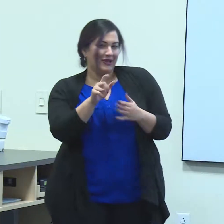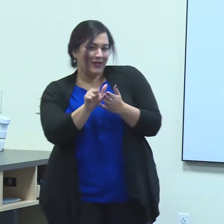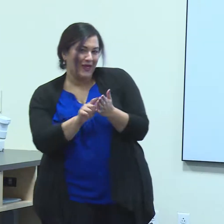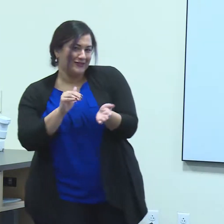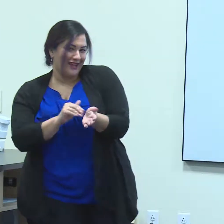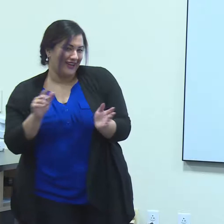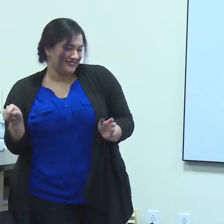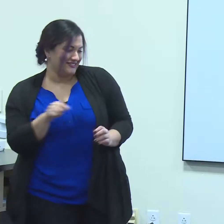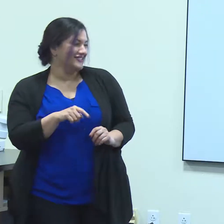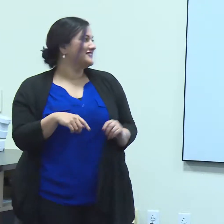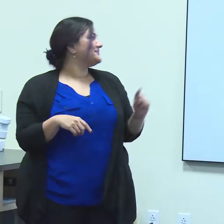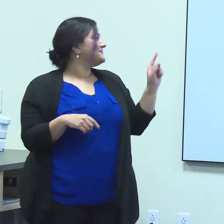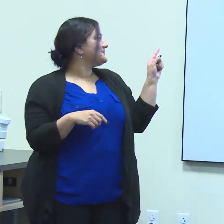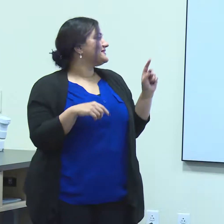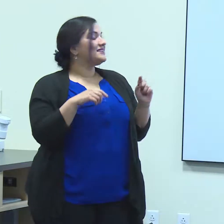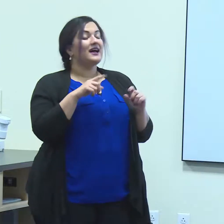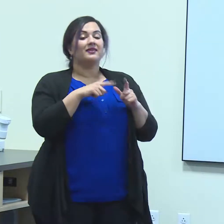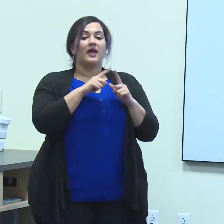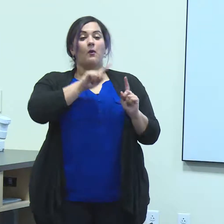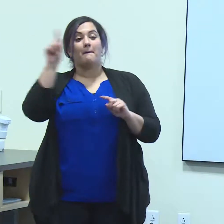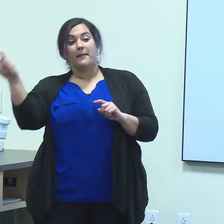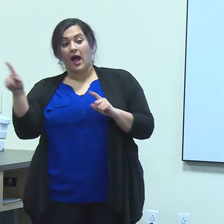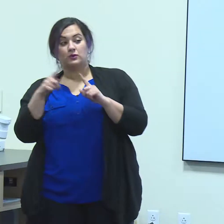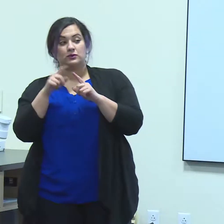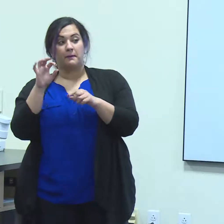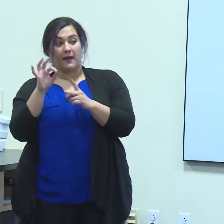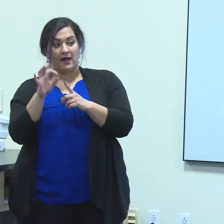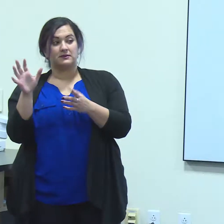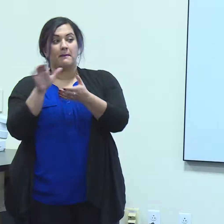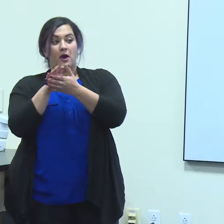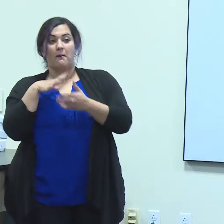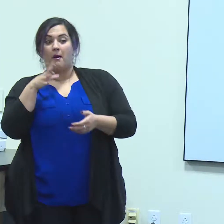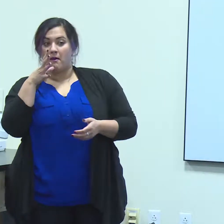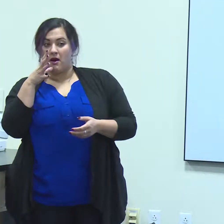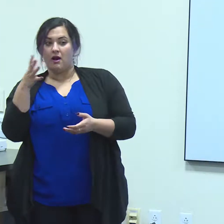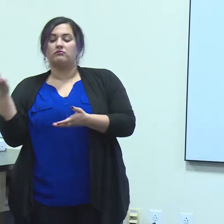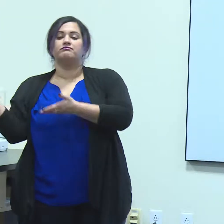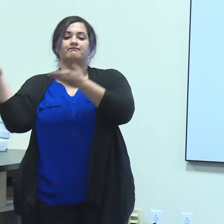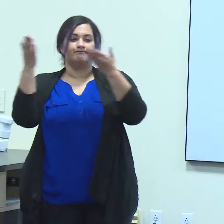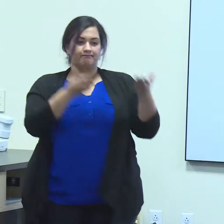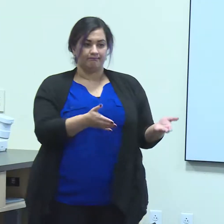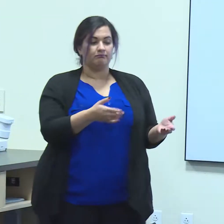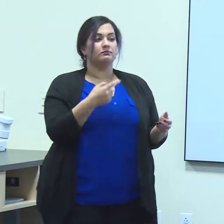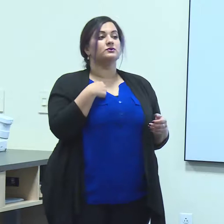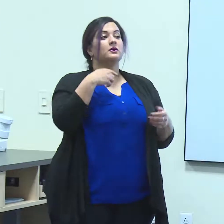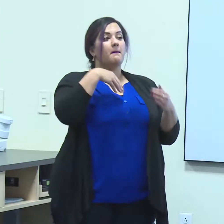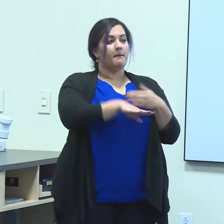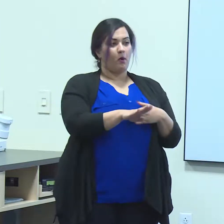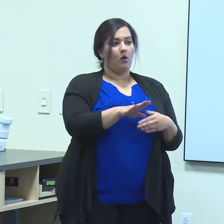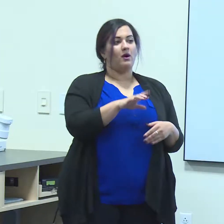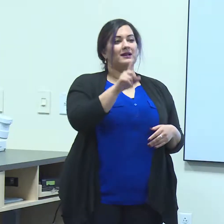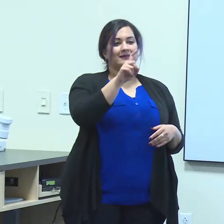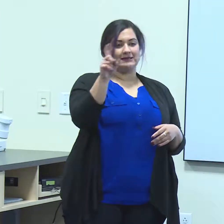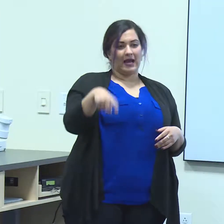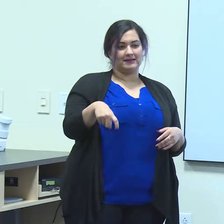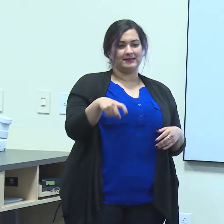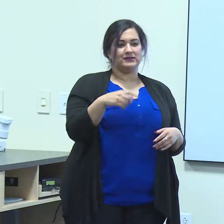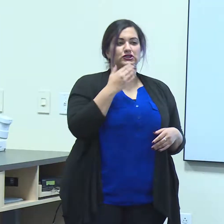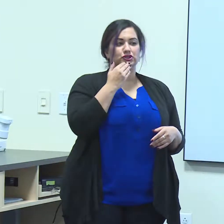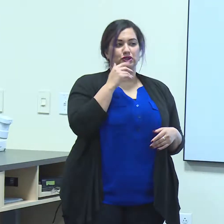Many people are engineers or attorneys. He went back to Pakistan, married my mom, moved back to the US,